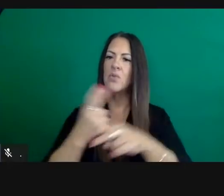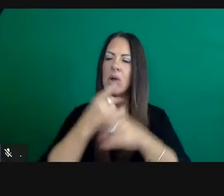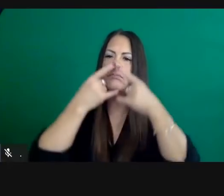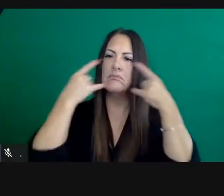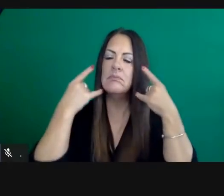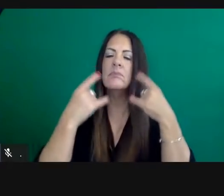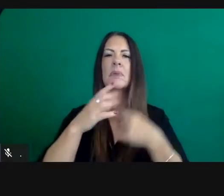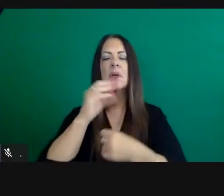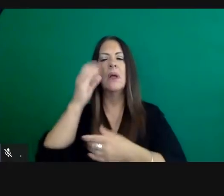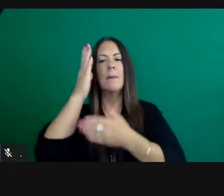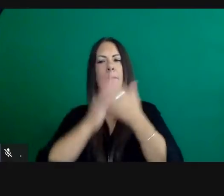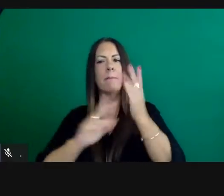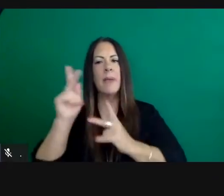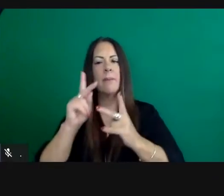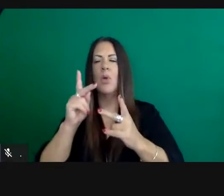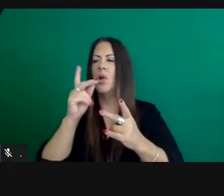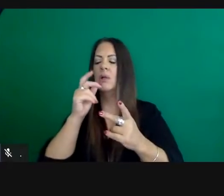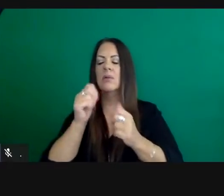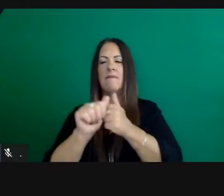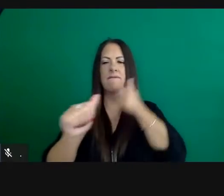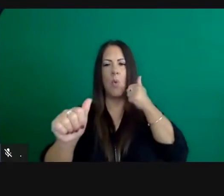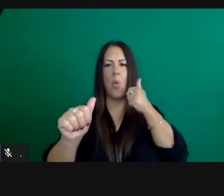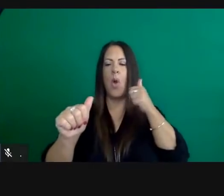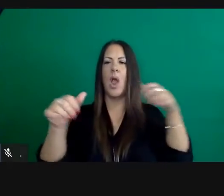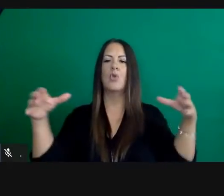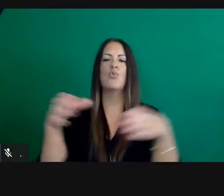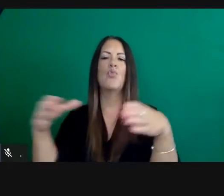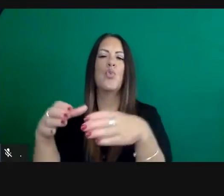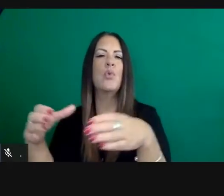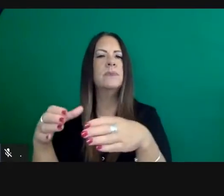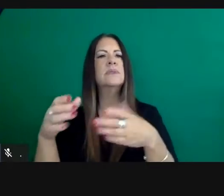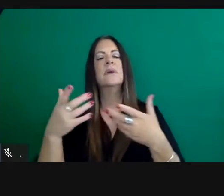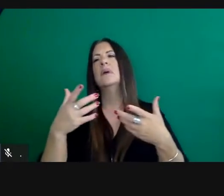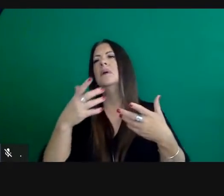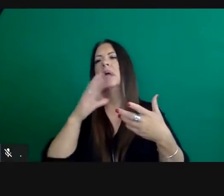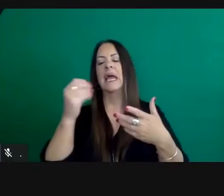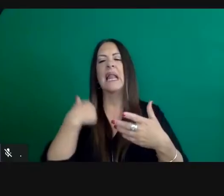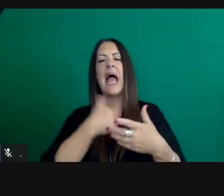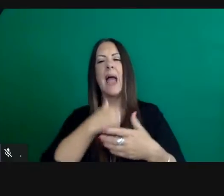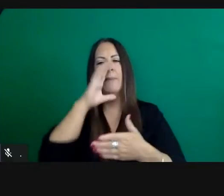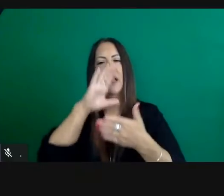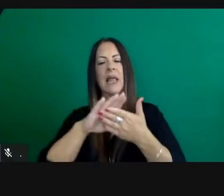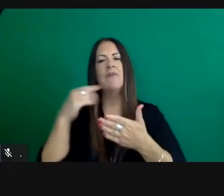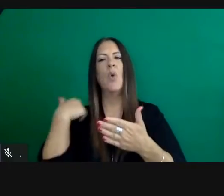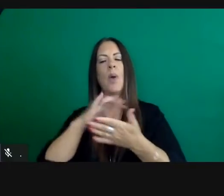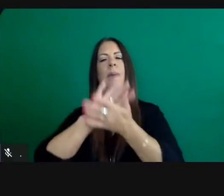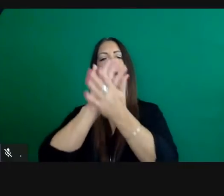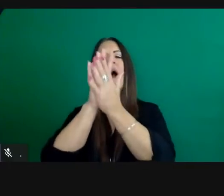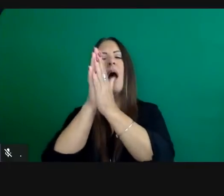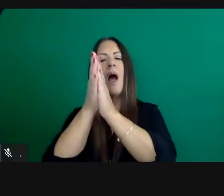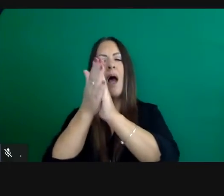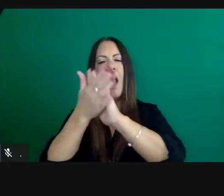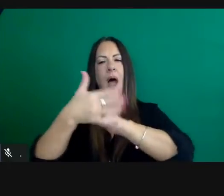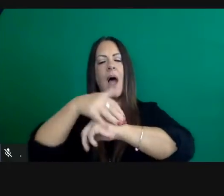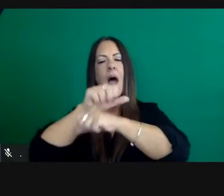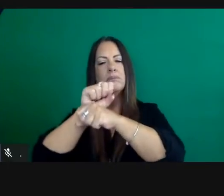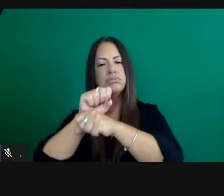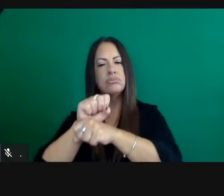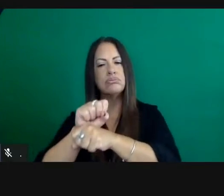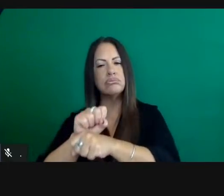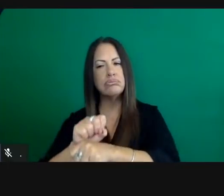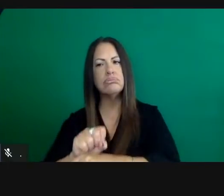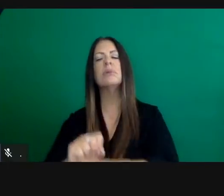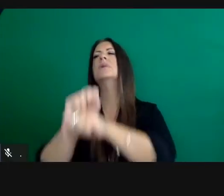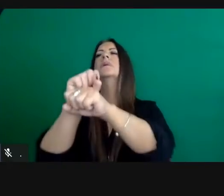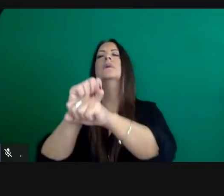in certain outdoor areas as well. So I think we are assimilating conditioning to certain lifestyle adaptations that